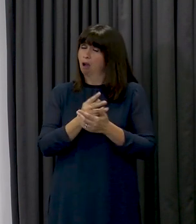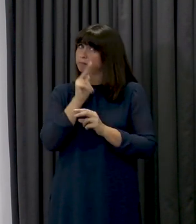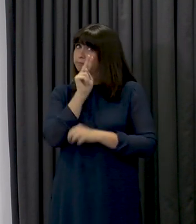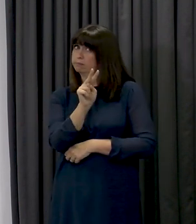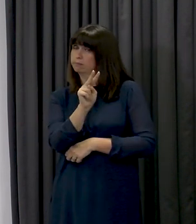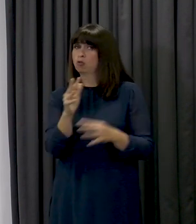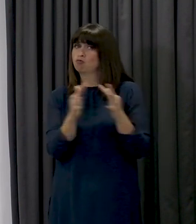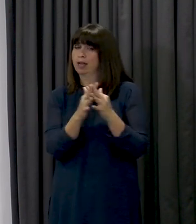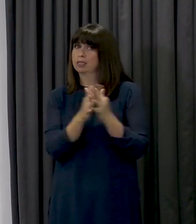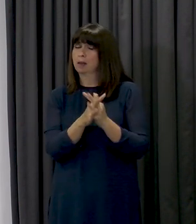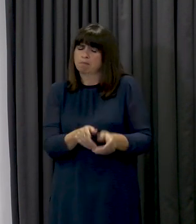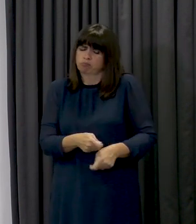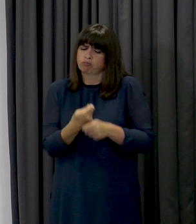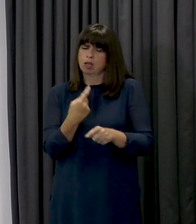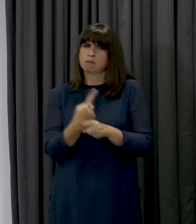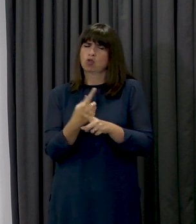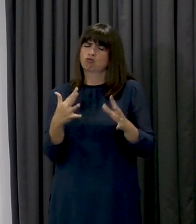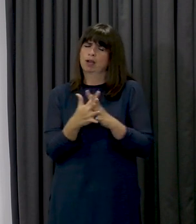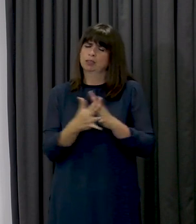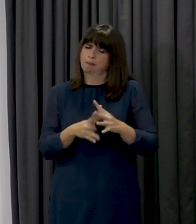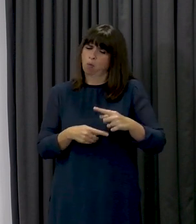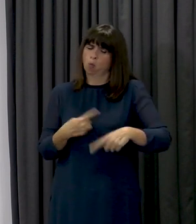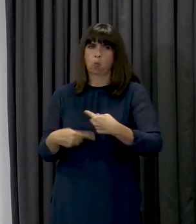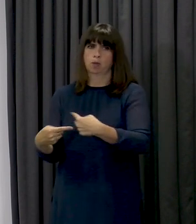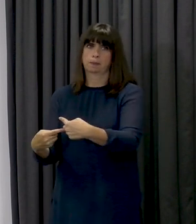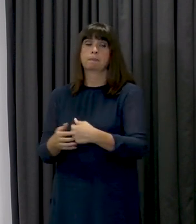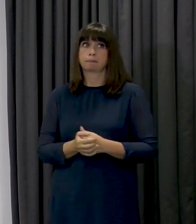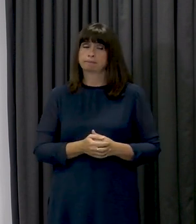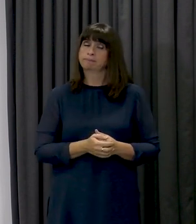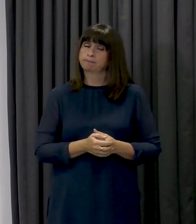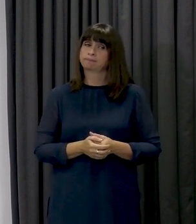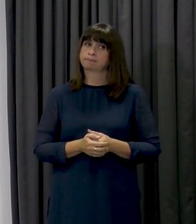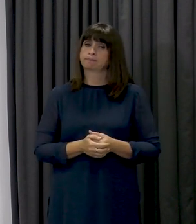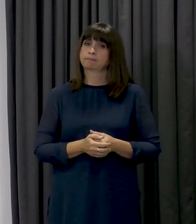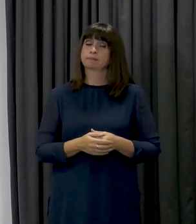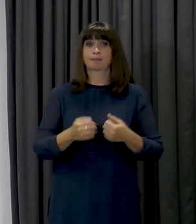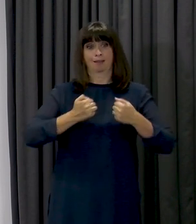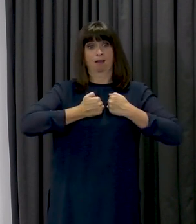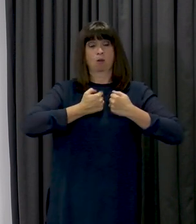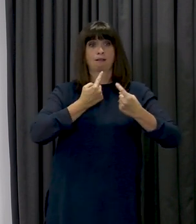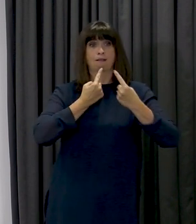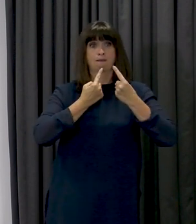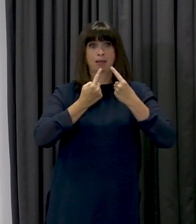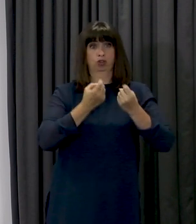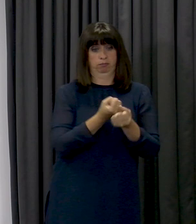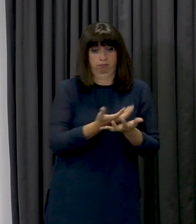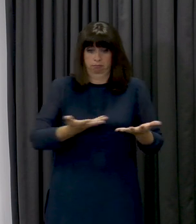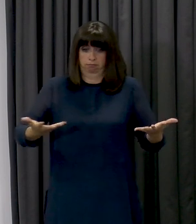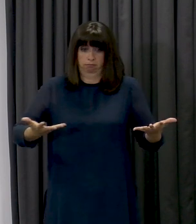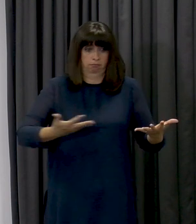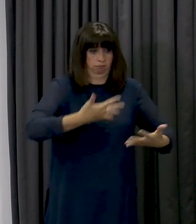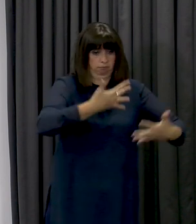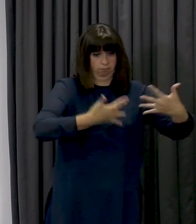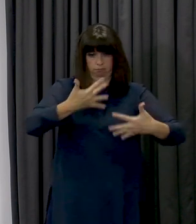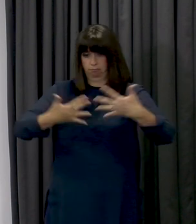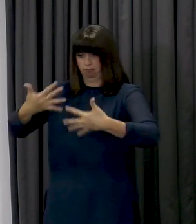whole discussion. In the end, the data that we are seeing is that the position